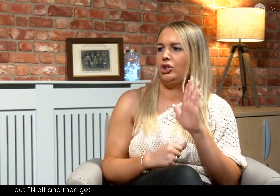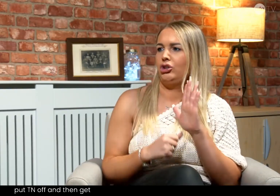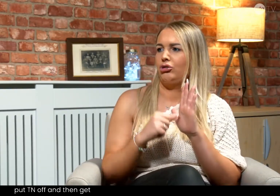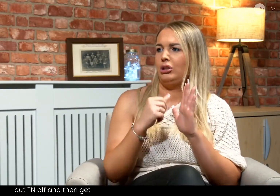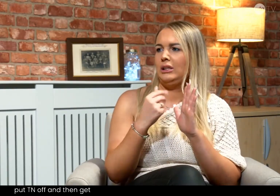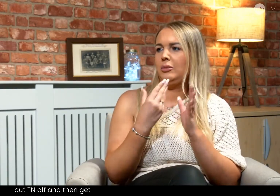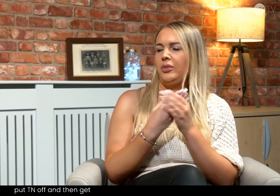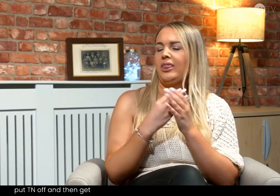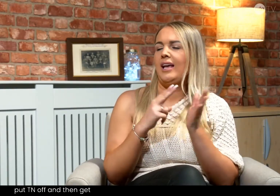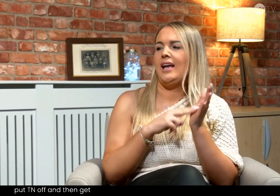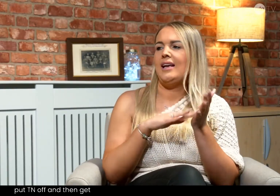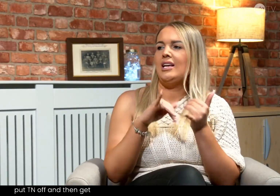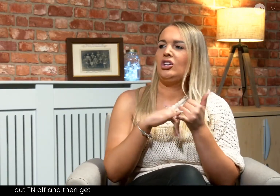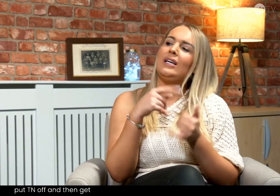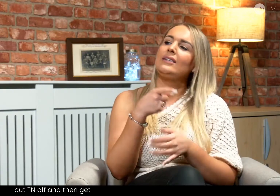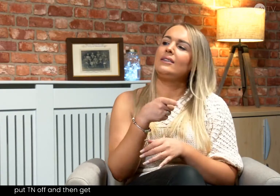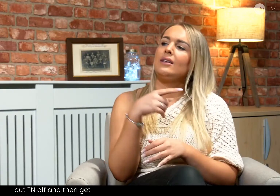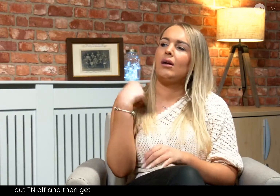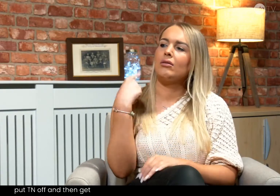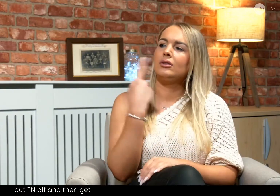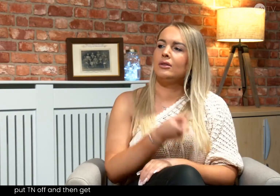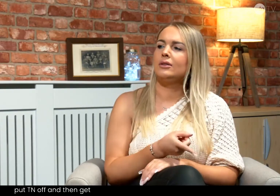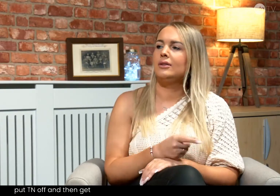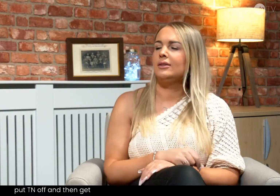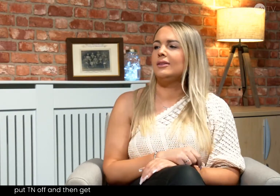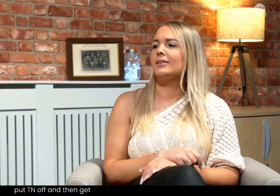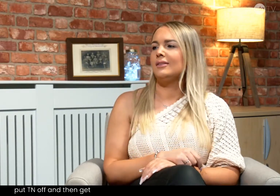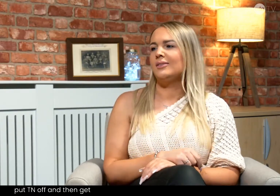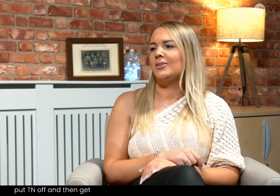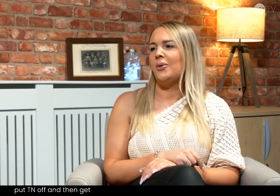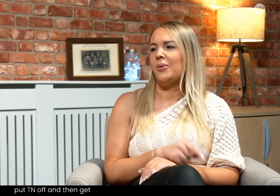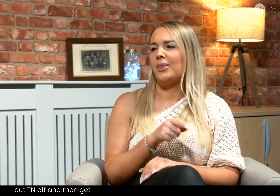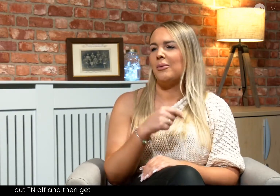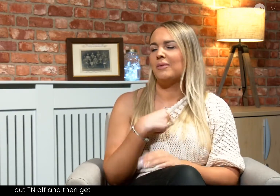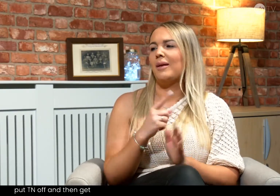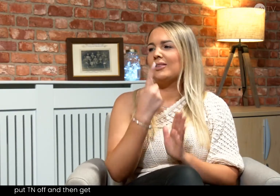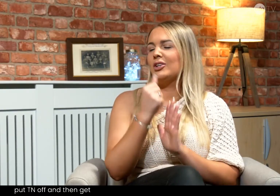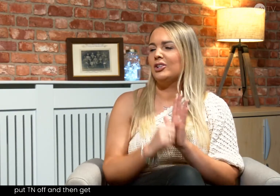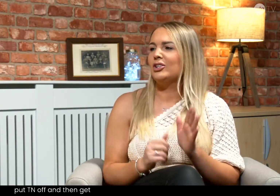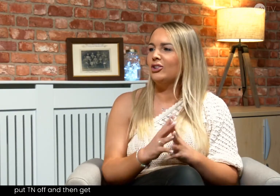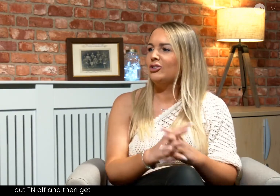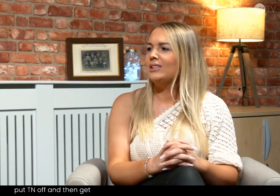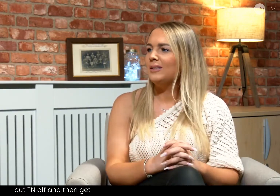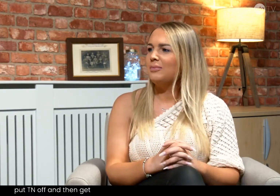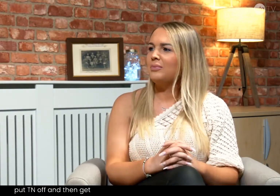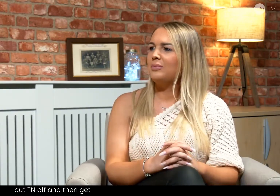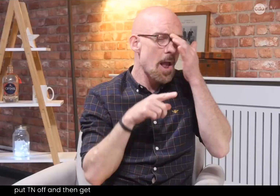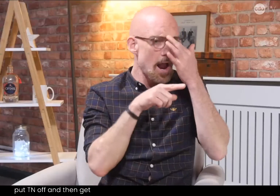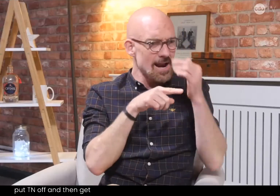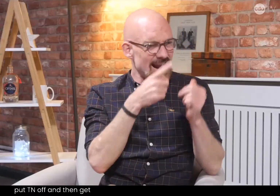So I had my genitals obviously removed and changed. So that was my first operation, my first surgery.